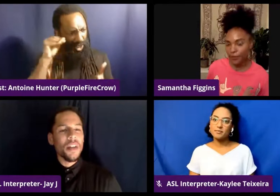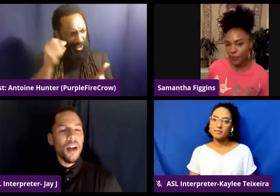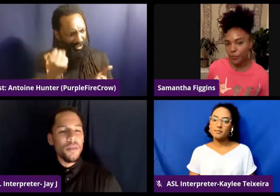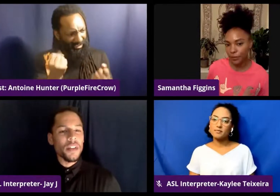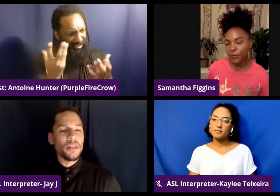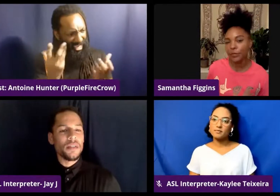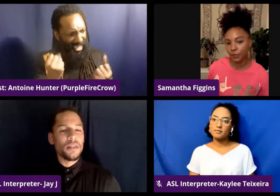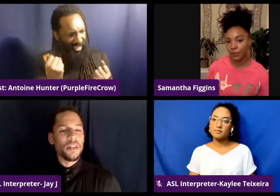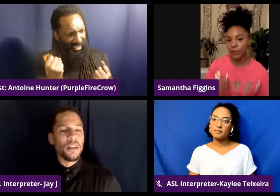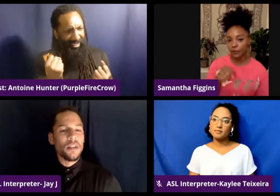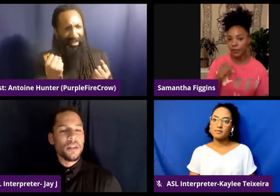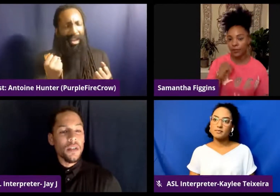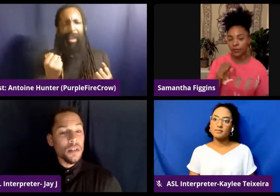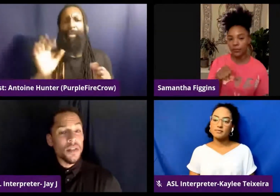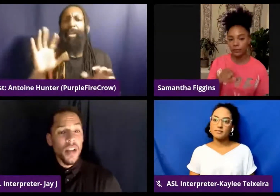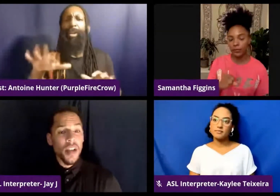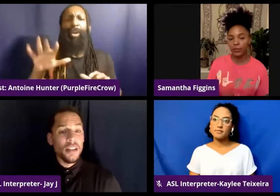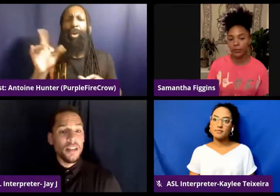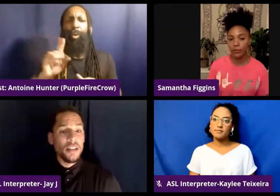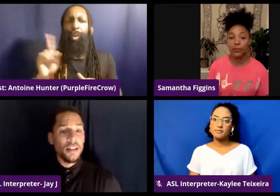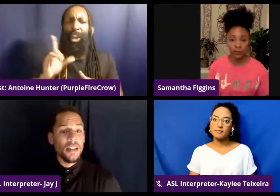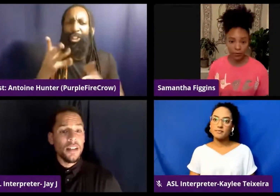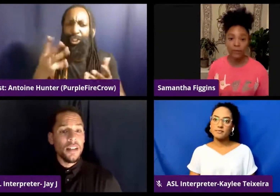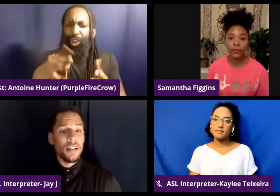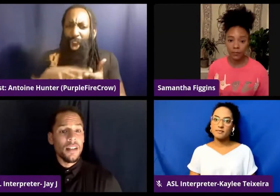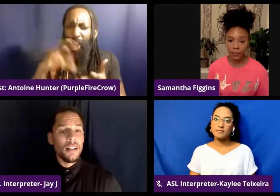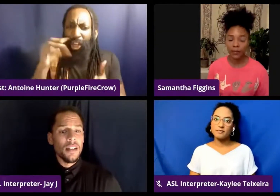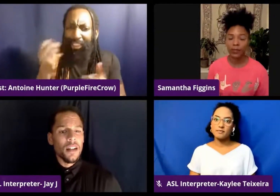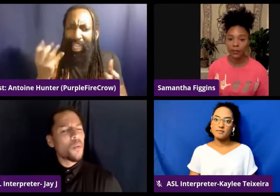you having the confidence to learn sign.